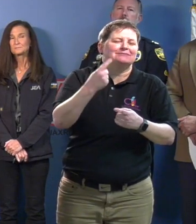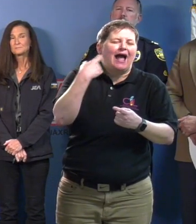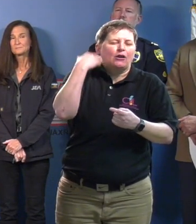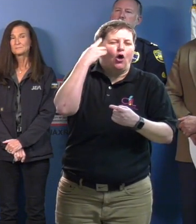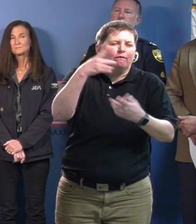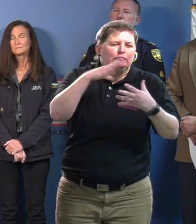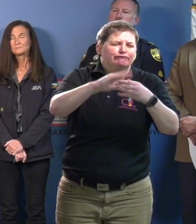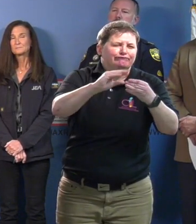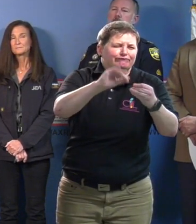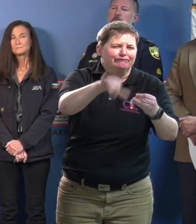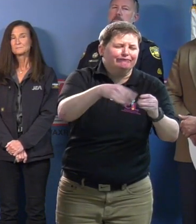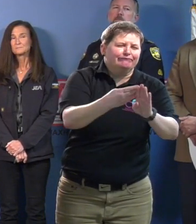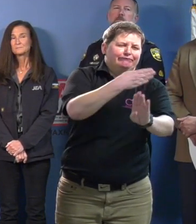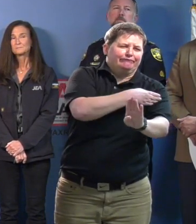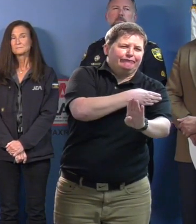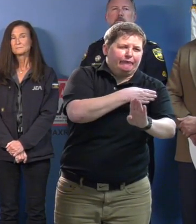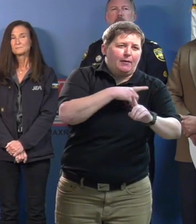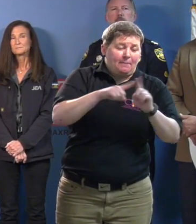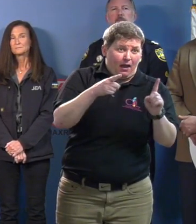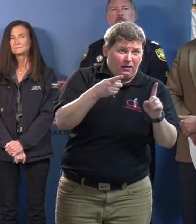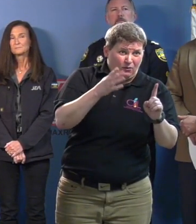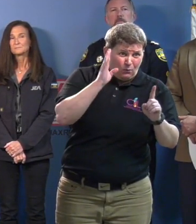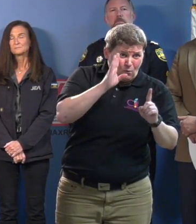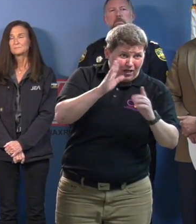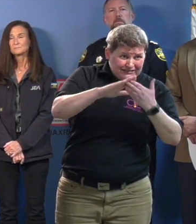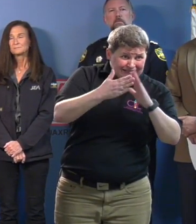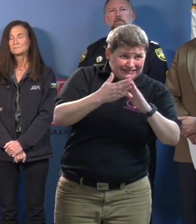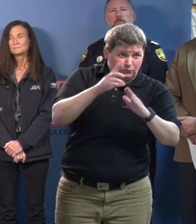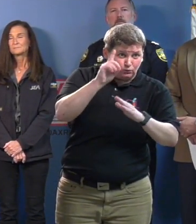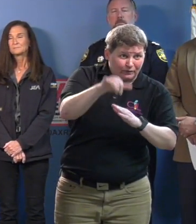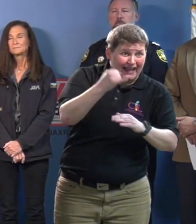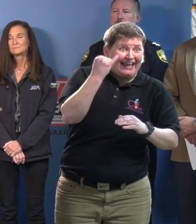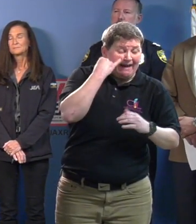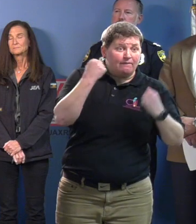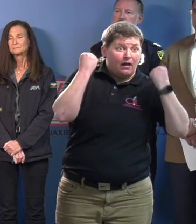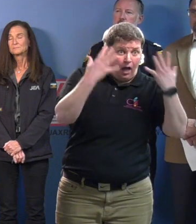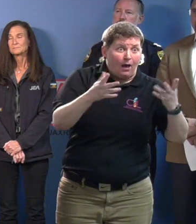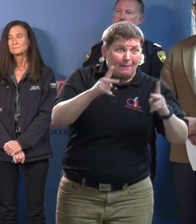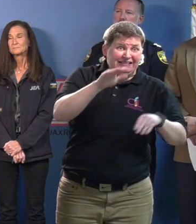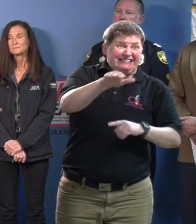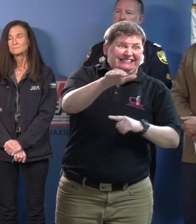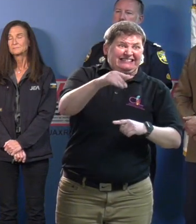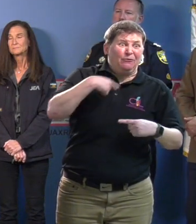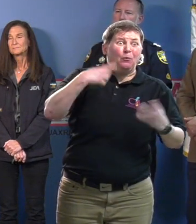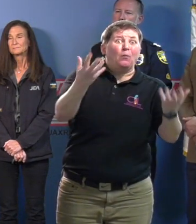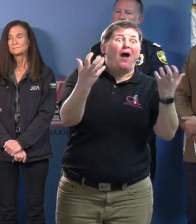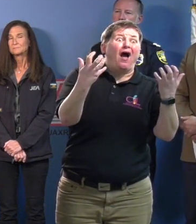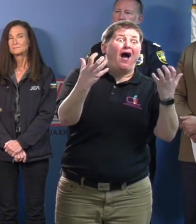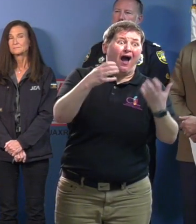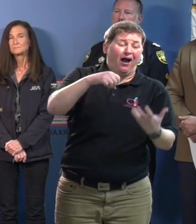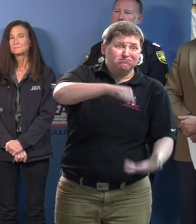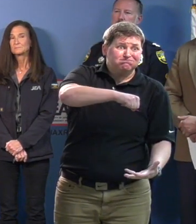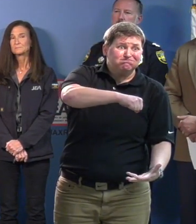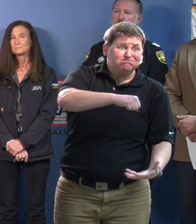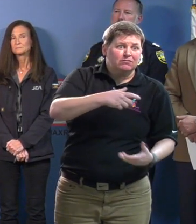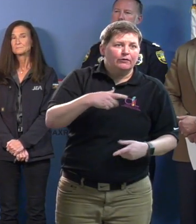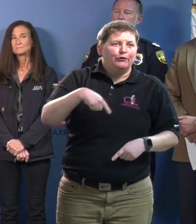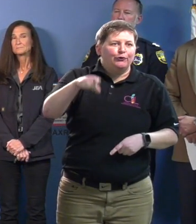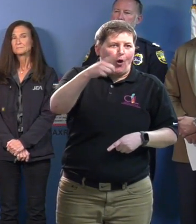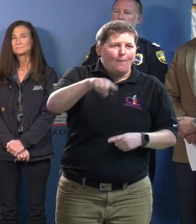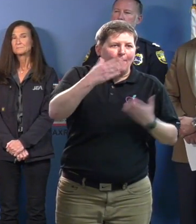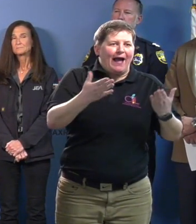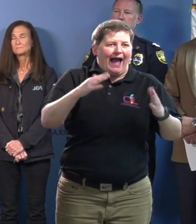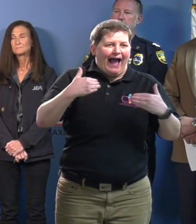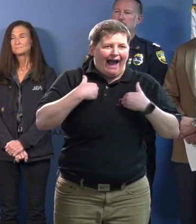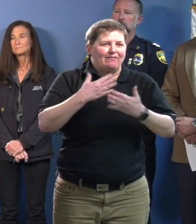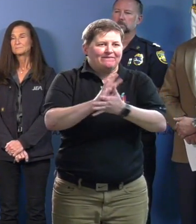is, and would the city do that if a lot of people said they wanted and needed it? Listen, I think you all probably have video of me filling sandbags that we have sent